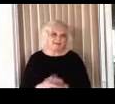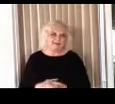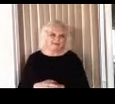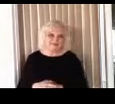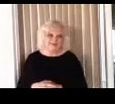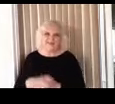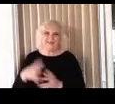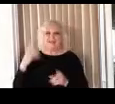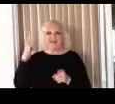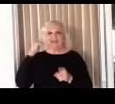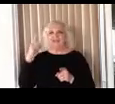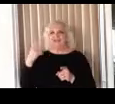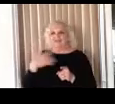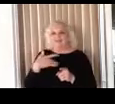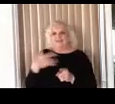feel like I need her.